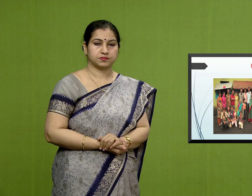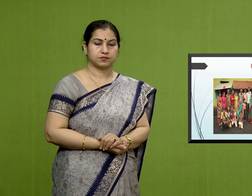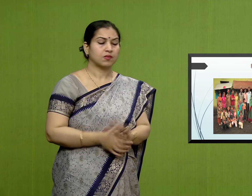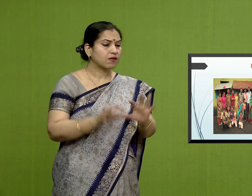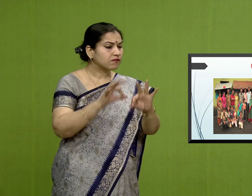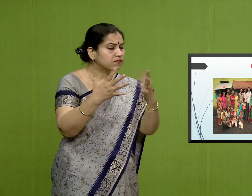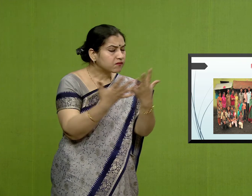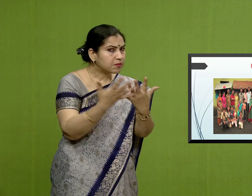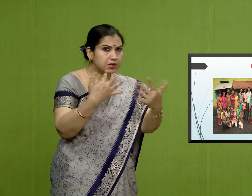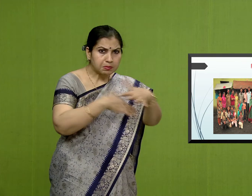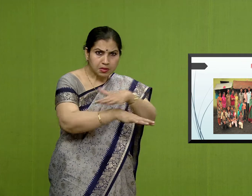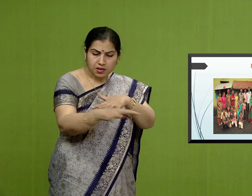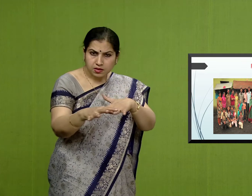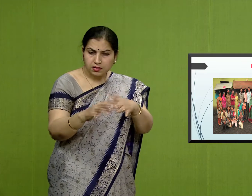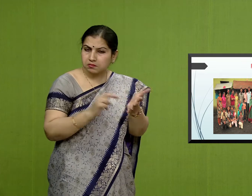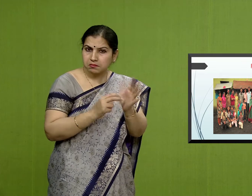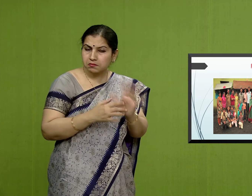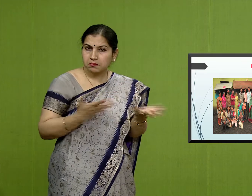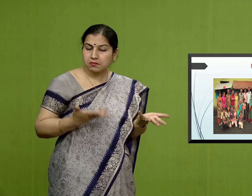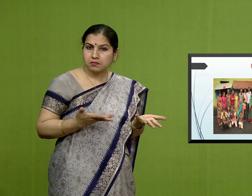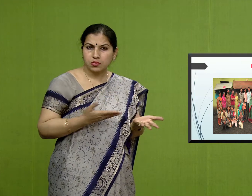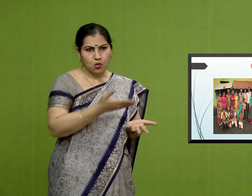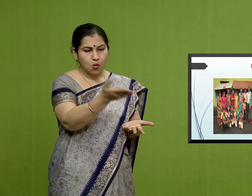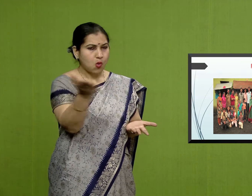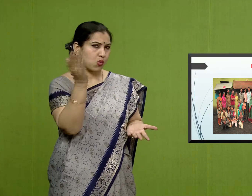Family planning is a well known concept.